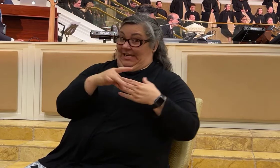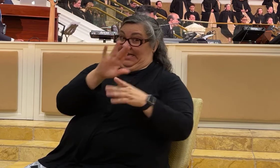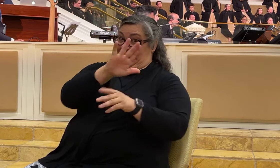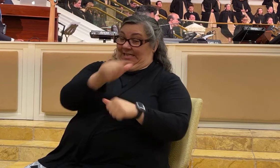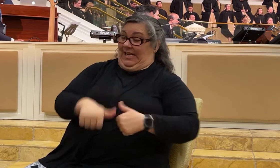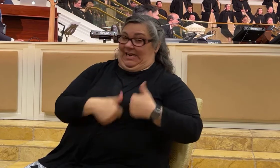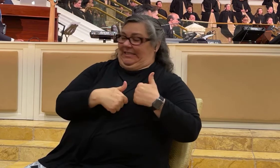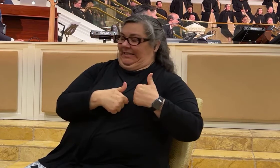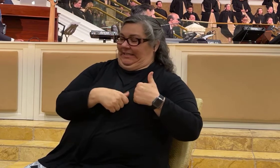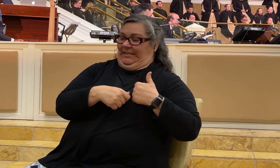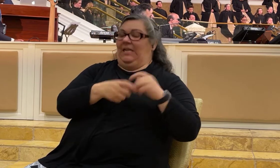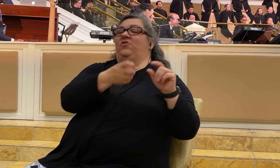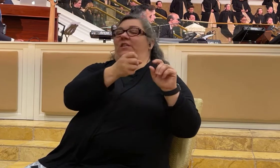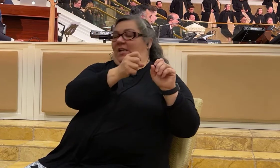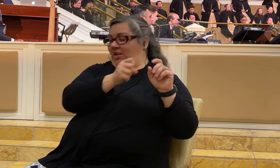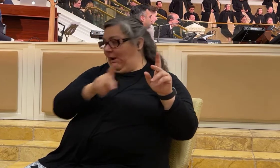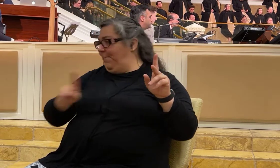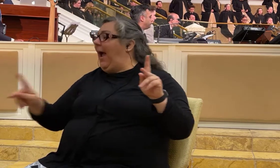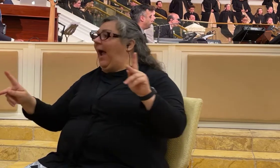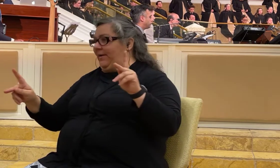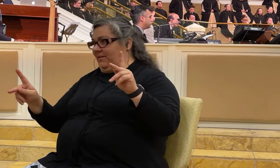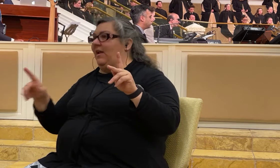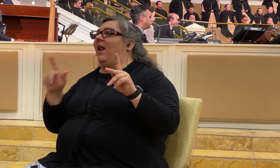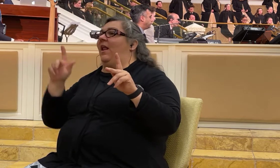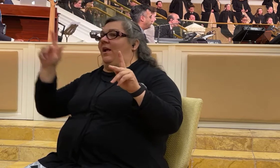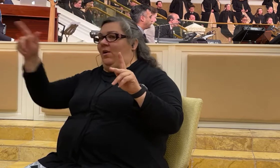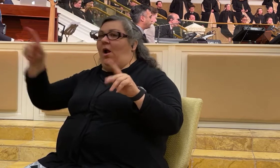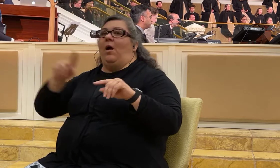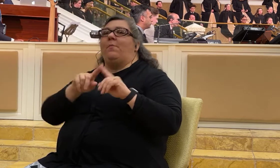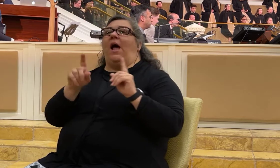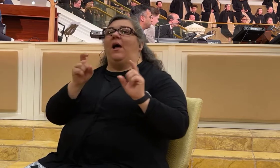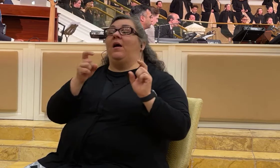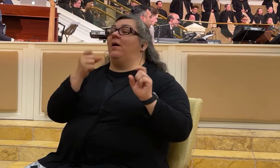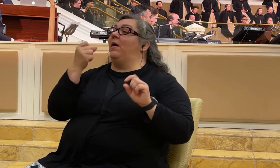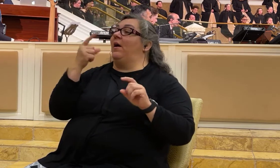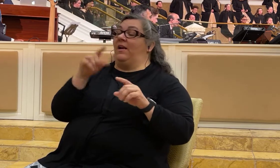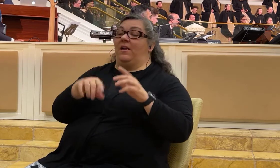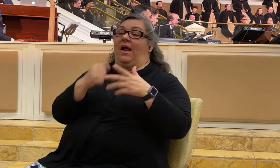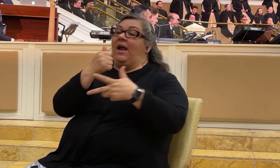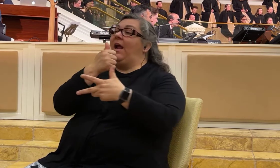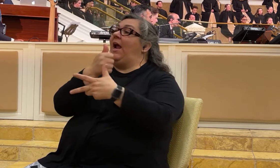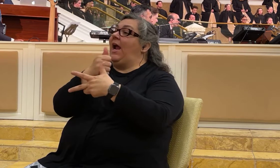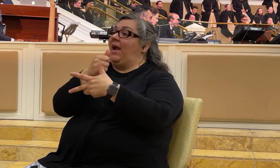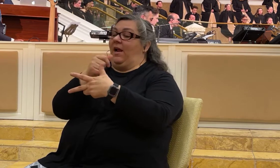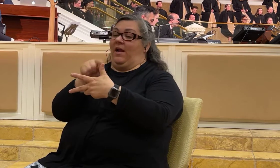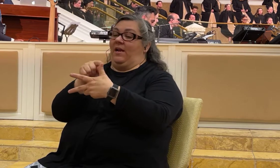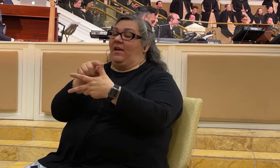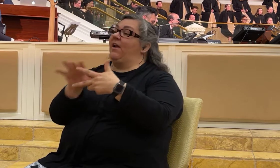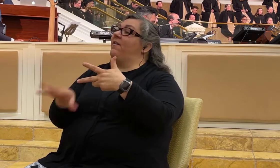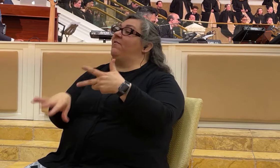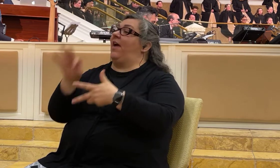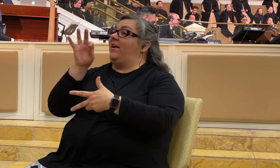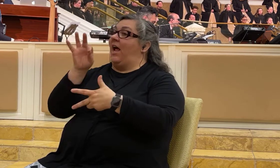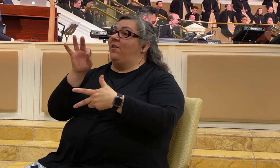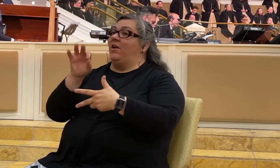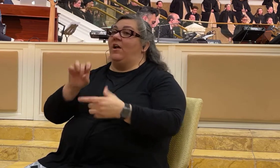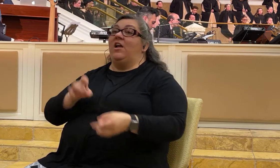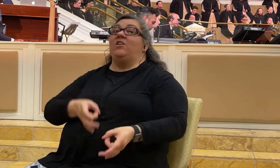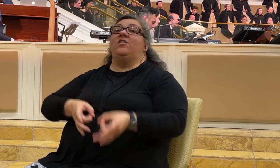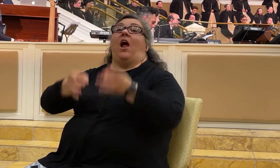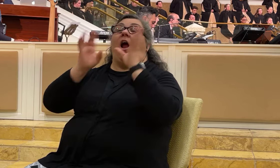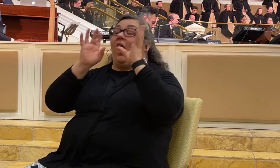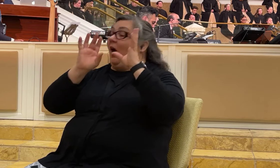directly. And he also finds out that adverse circumstances, and this is really important for all of us right now to